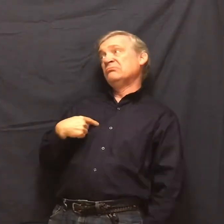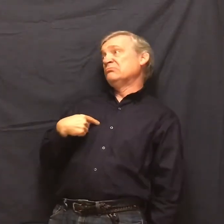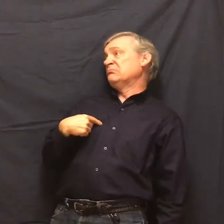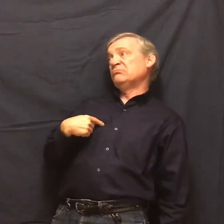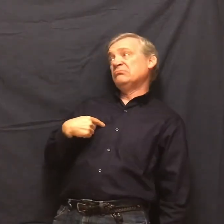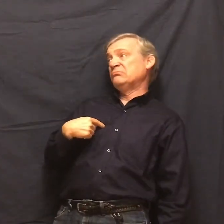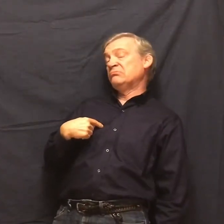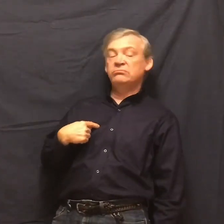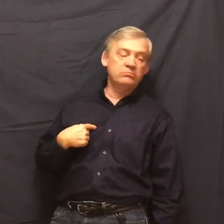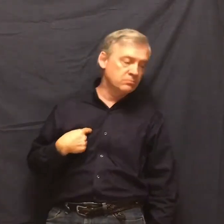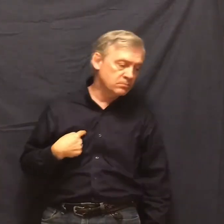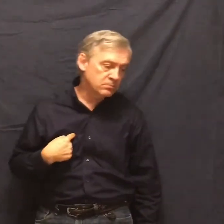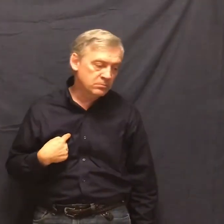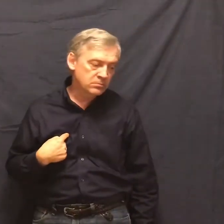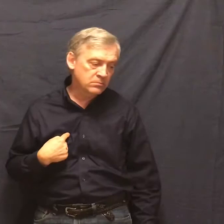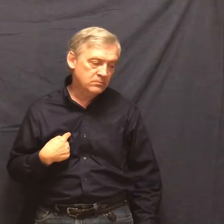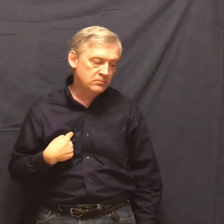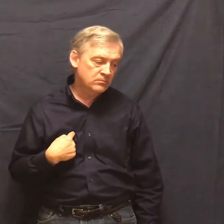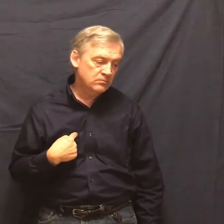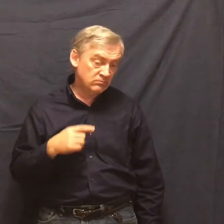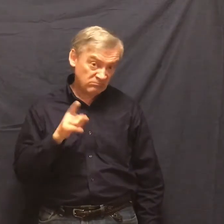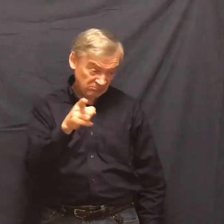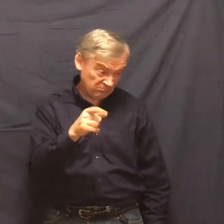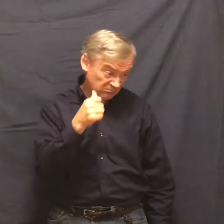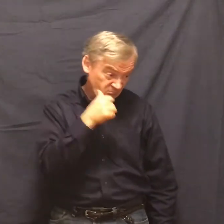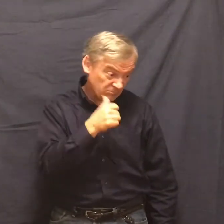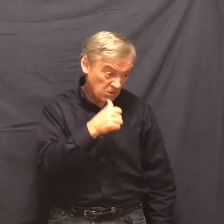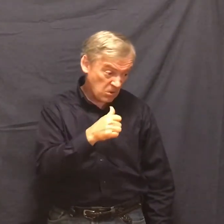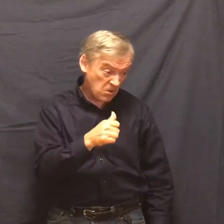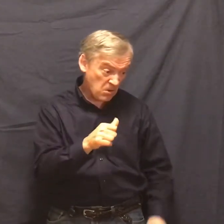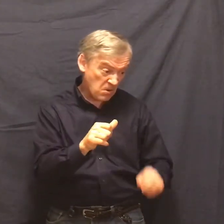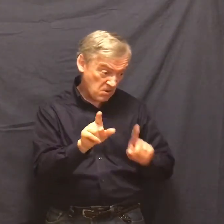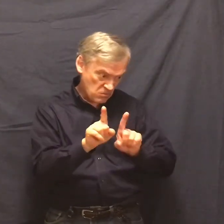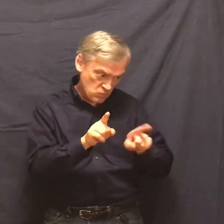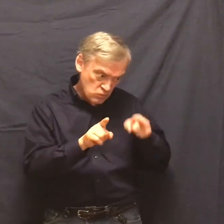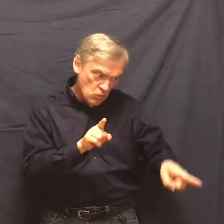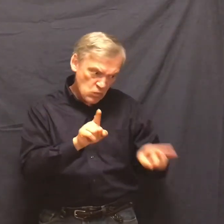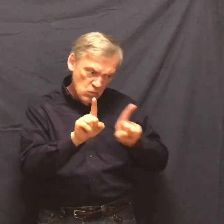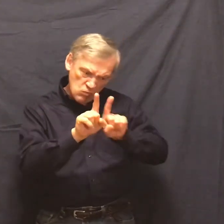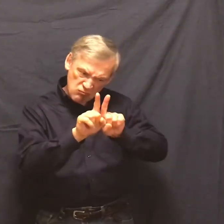Well, you keep away from her, 'cause she's a rat trap if I ever seen one.